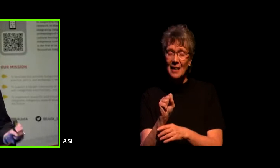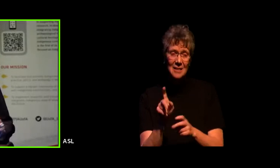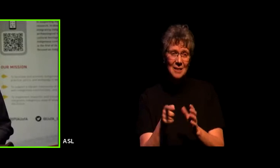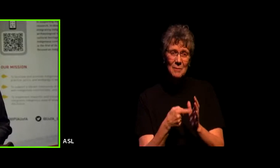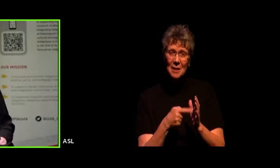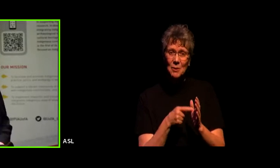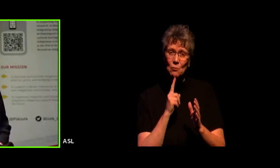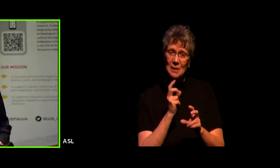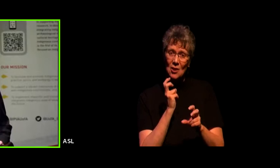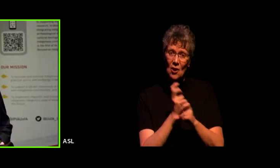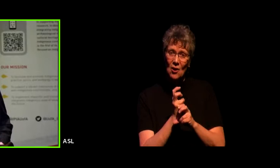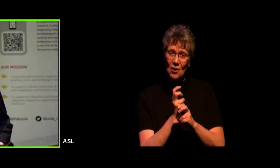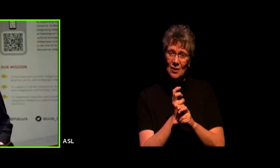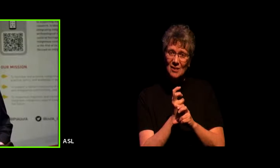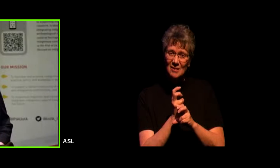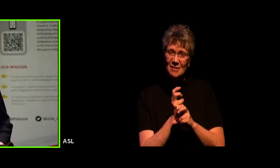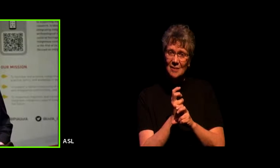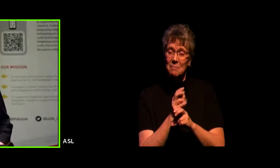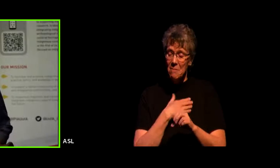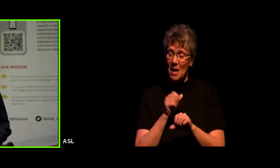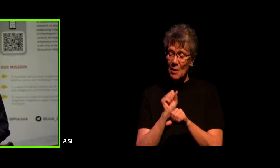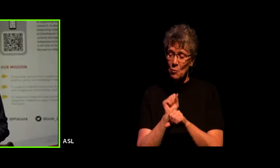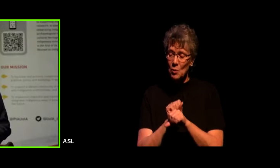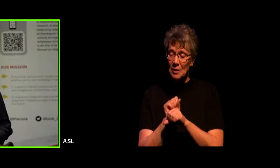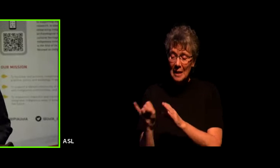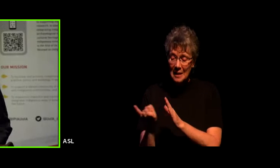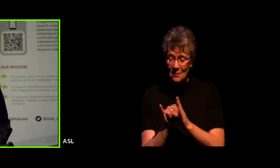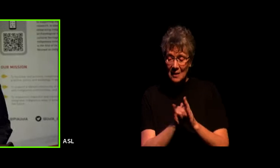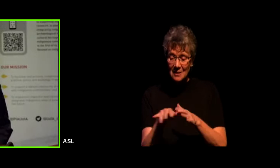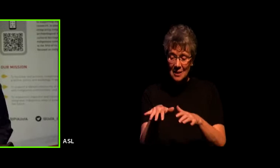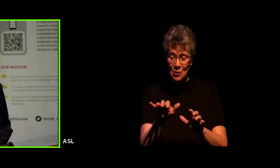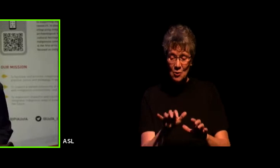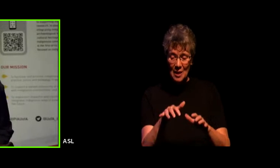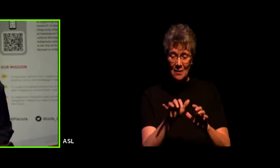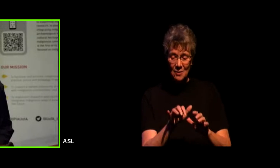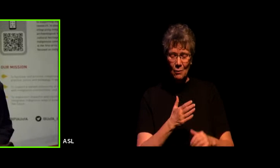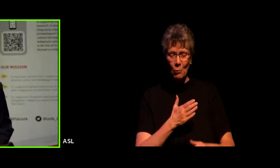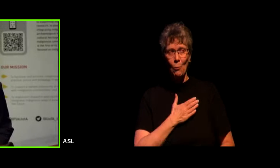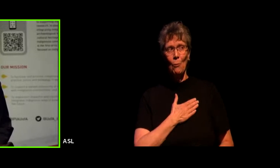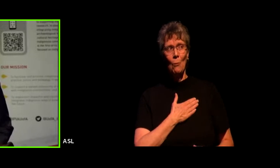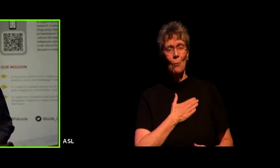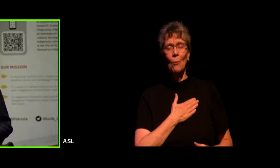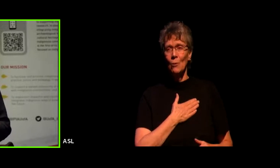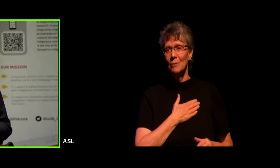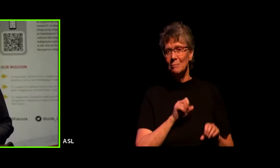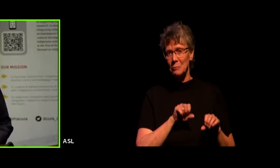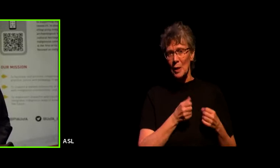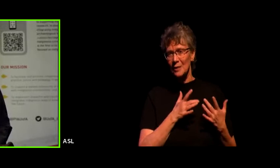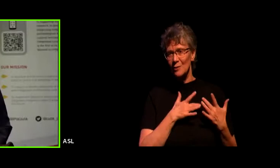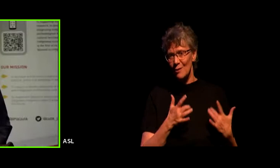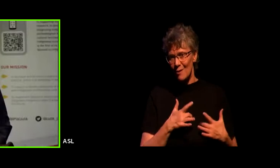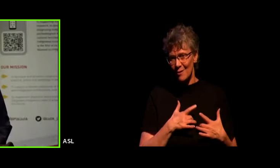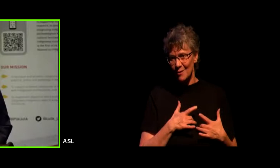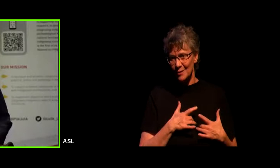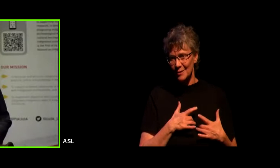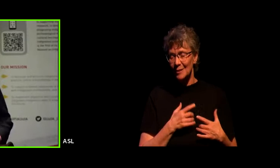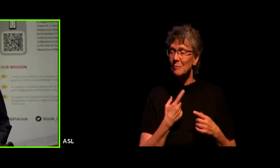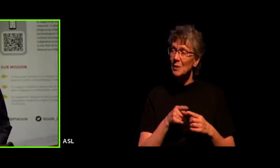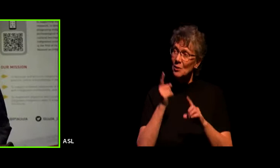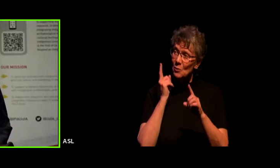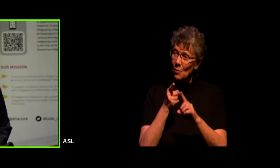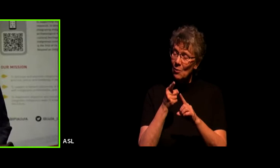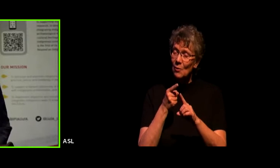But what keeps me going is that hope for the future, that sense that we can build a better archaeology, we can support Indigenous rights, and